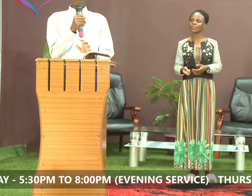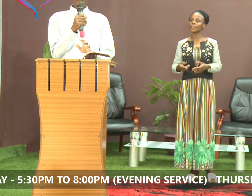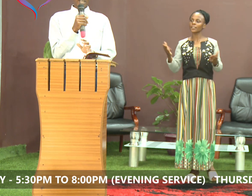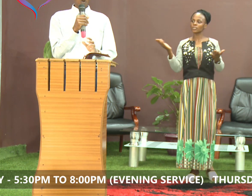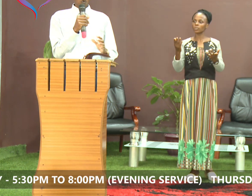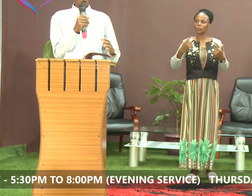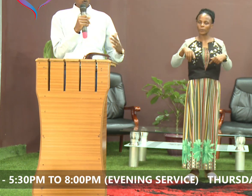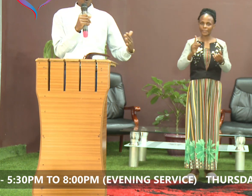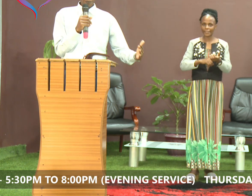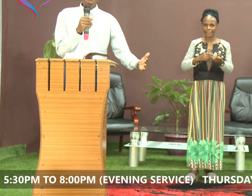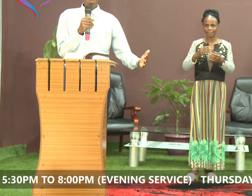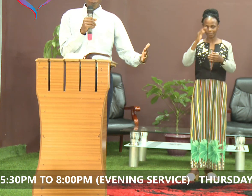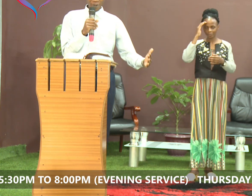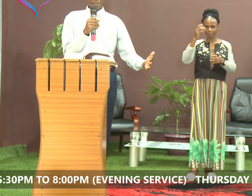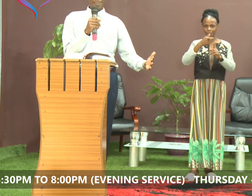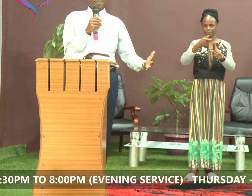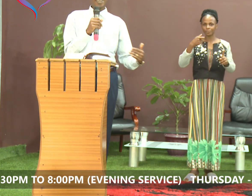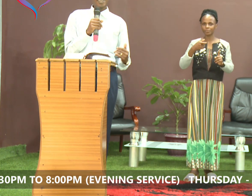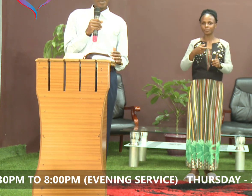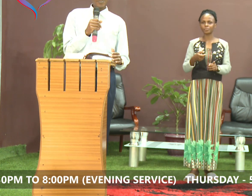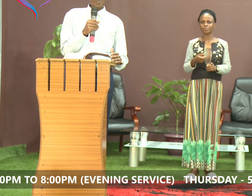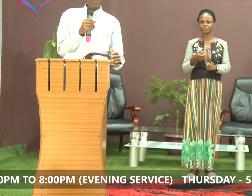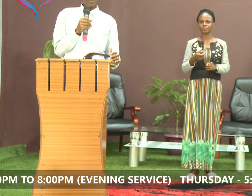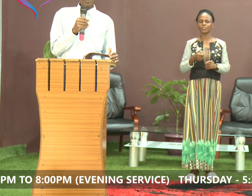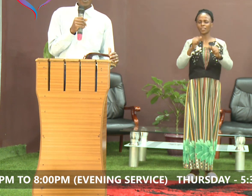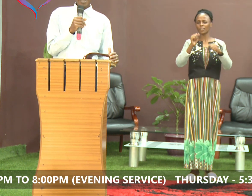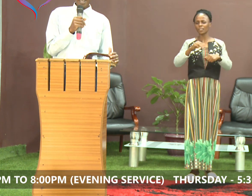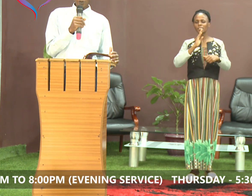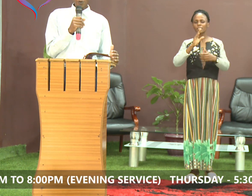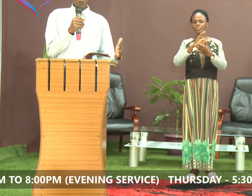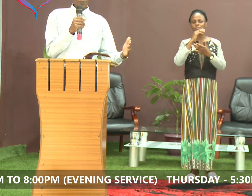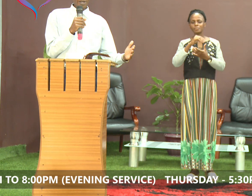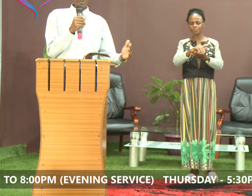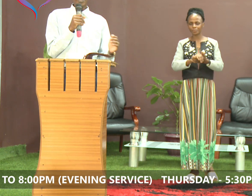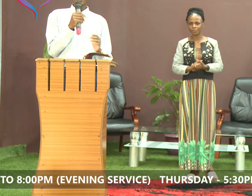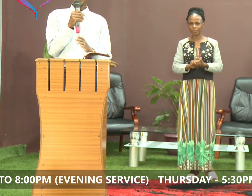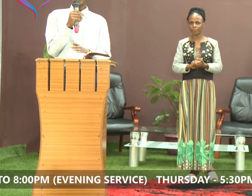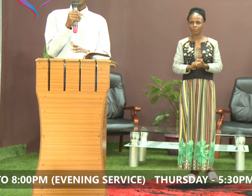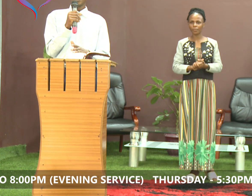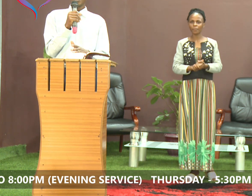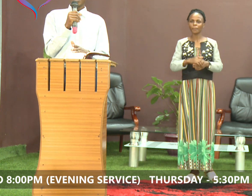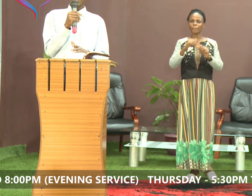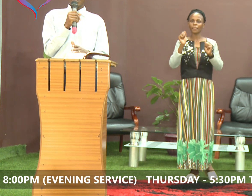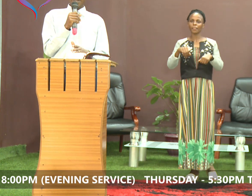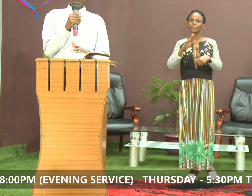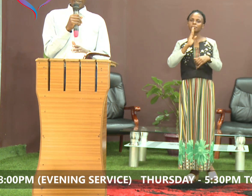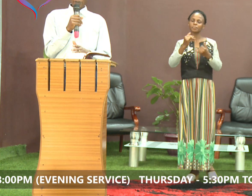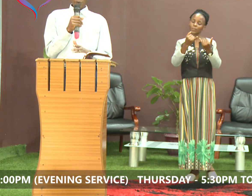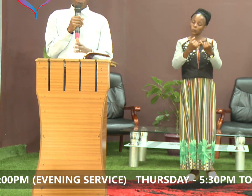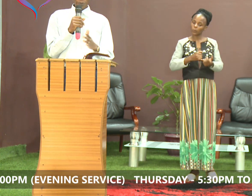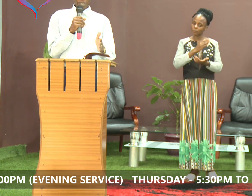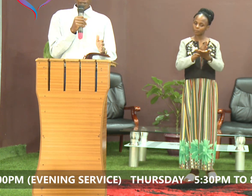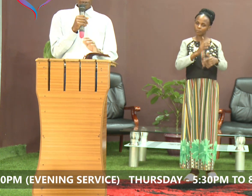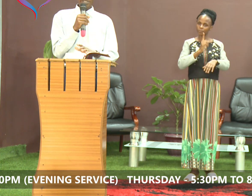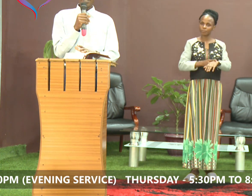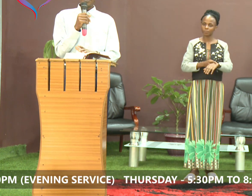source. Awo wewava. The source can be the husband. Asobola okuba omwami. At times it can be the wife. Ata asobola